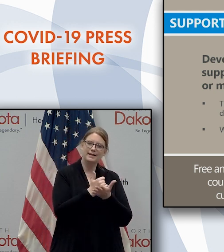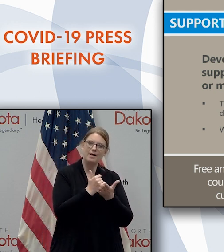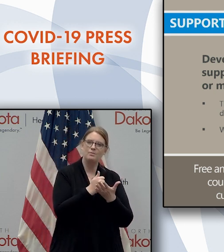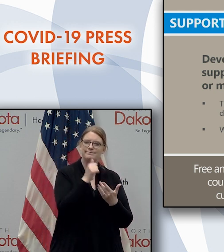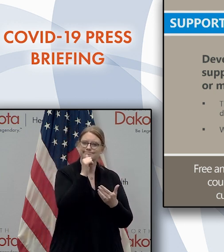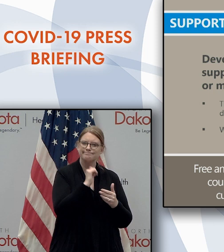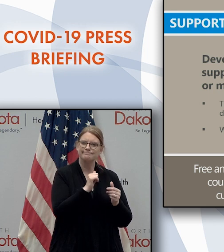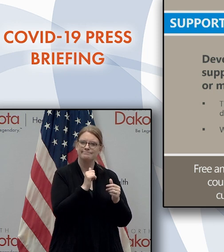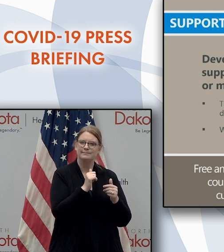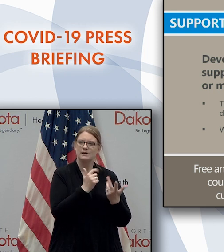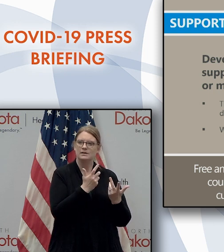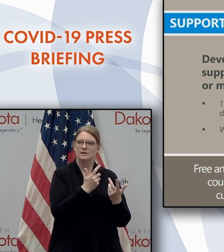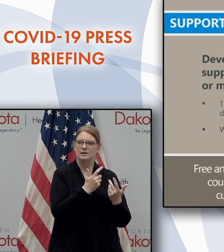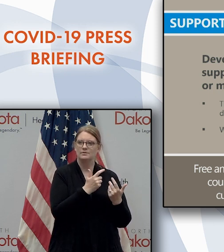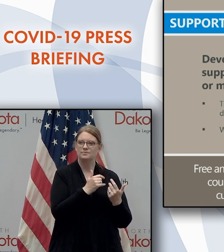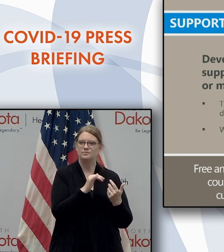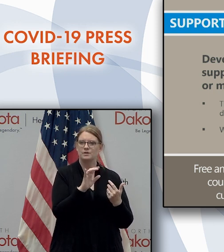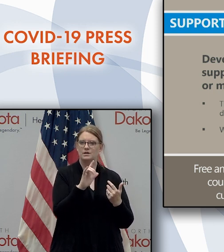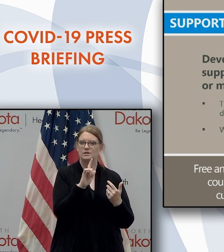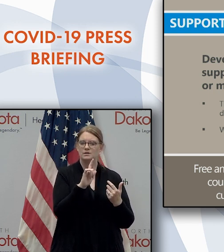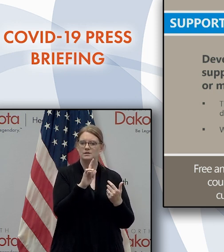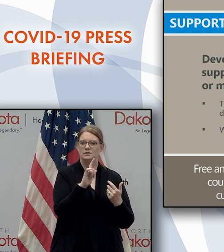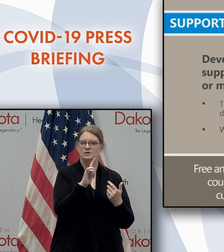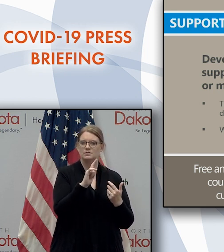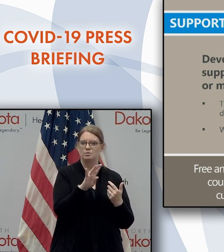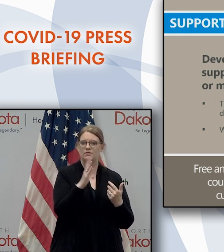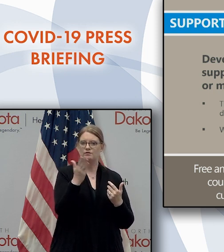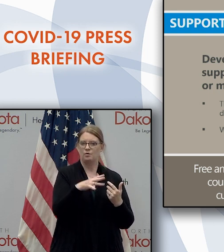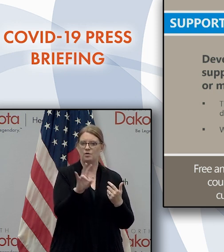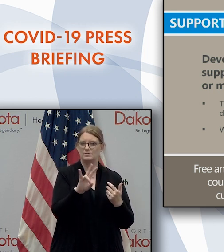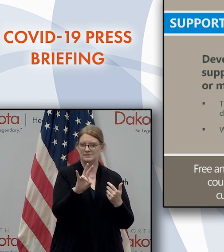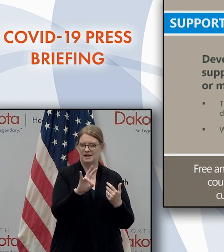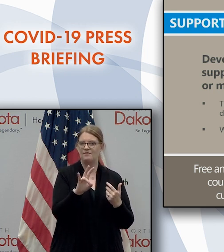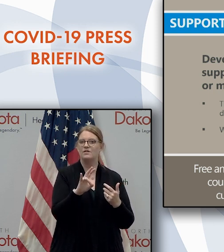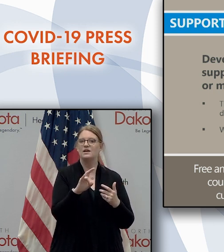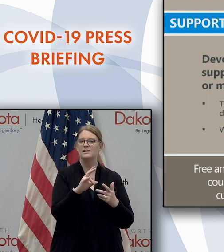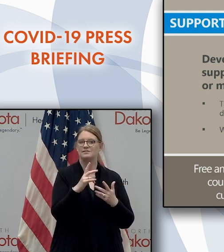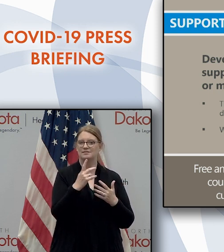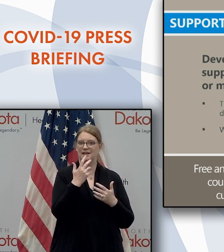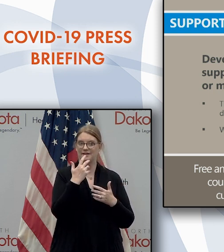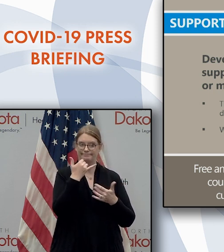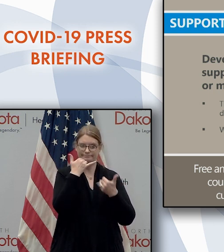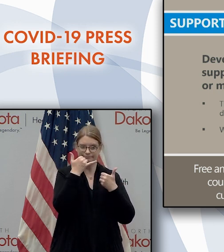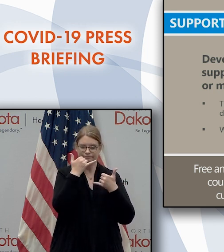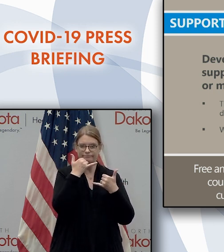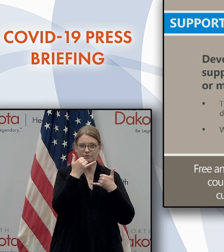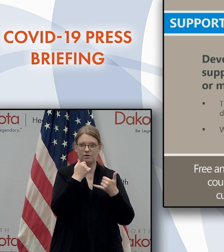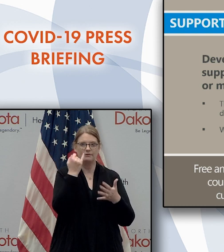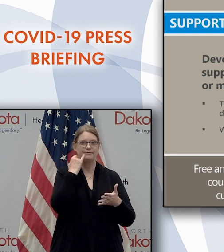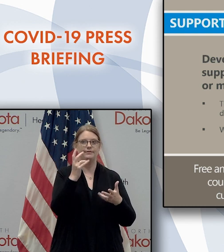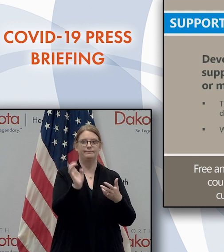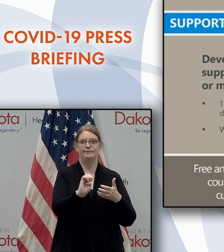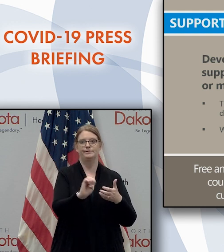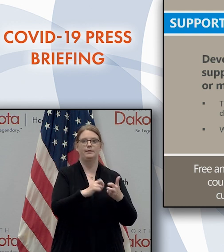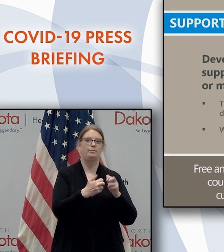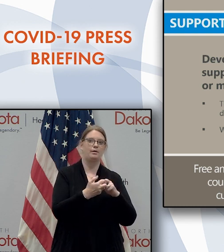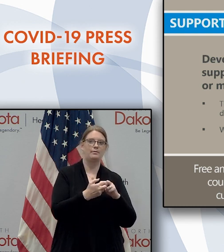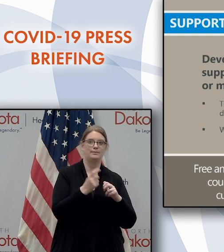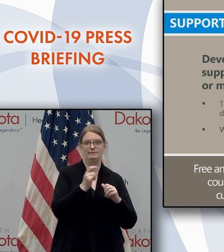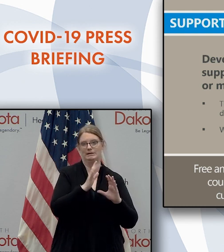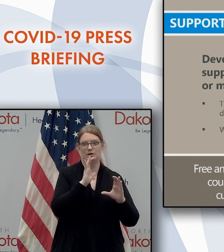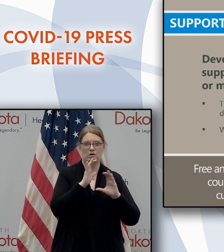promotion of a 24/7 crisis hotlines, proactive outreach to healthcare workers, including